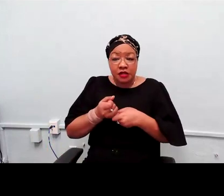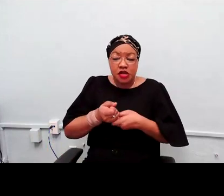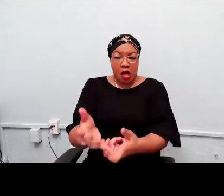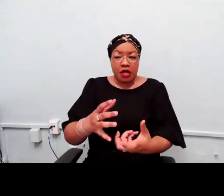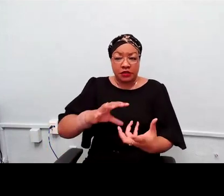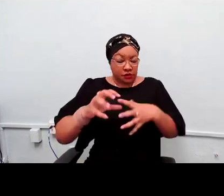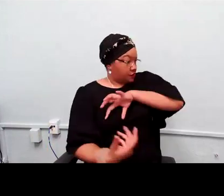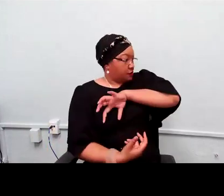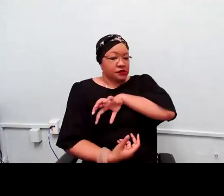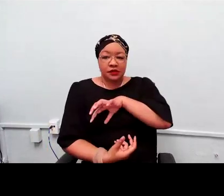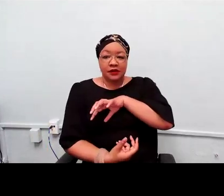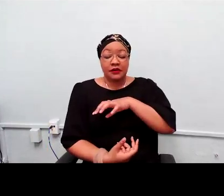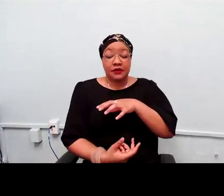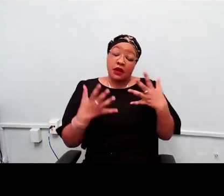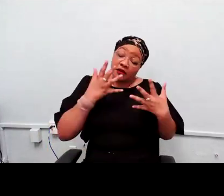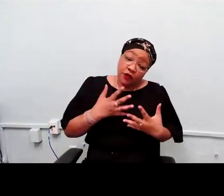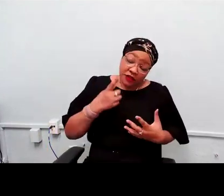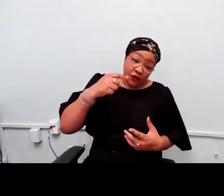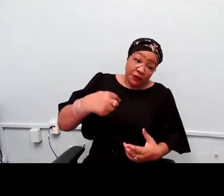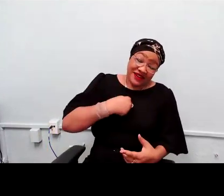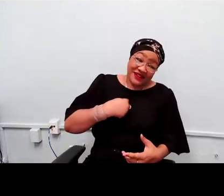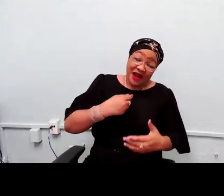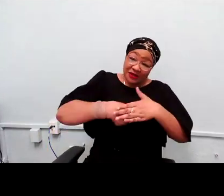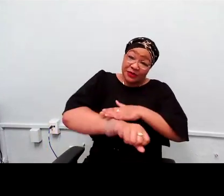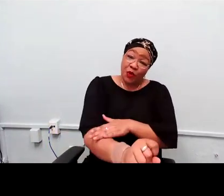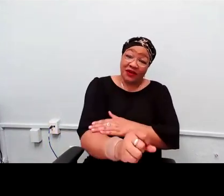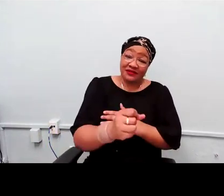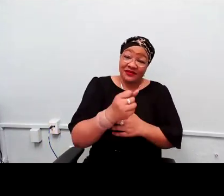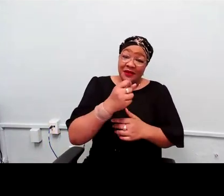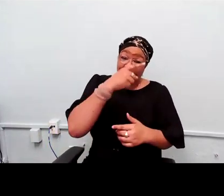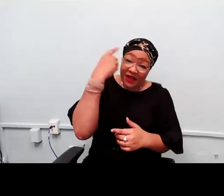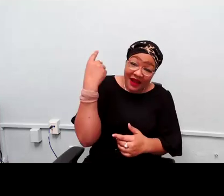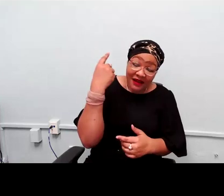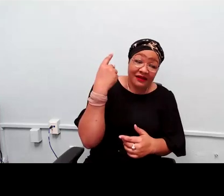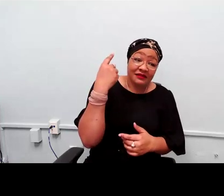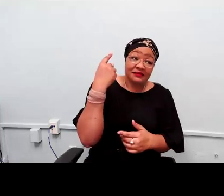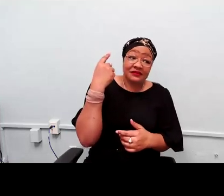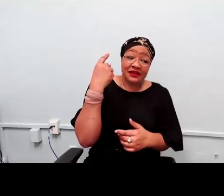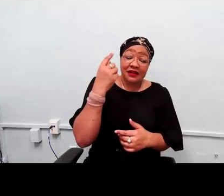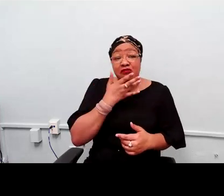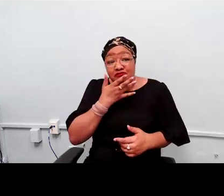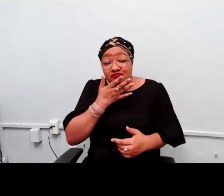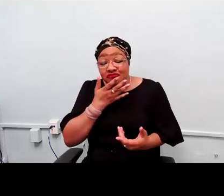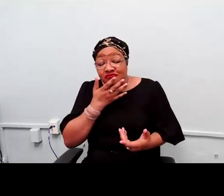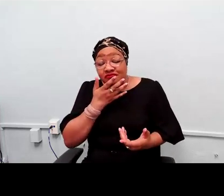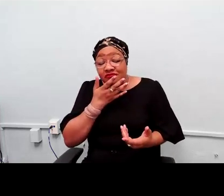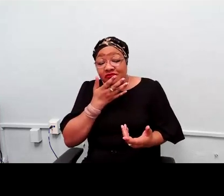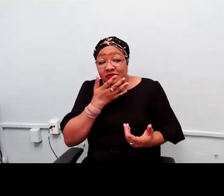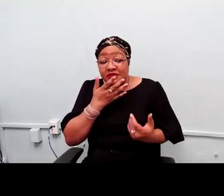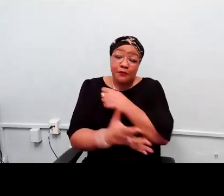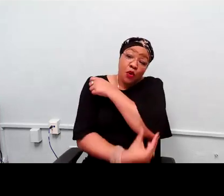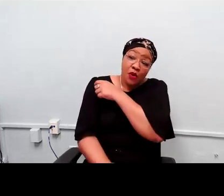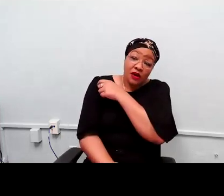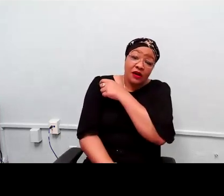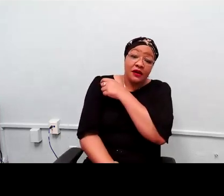Unfortunately, having been born poor and colored in Missouri, I was stuck in the mud from the beginning, try as I might to float off